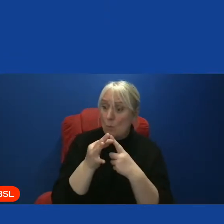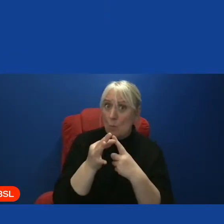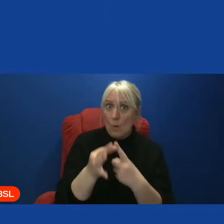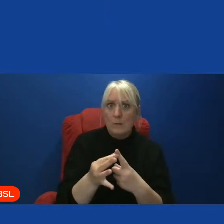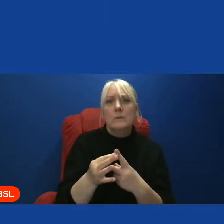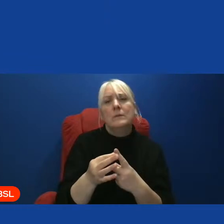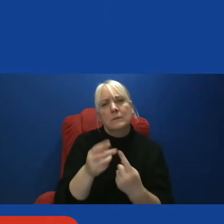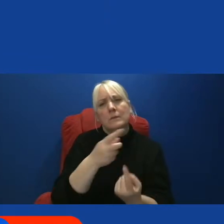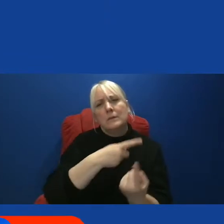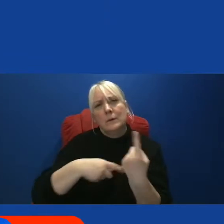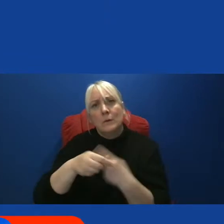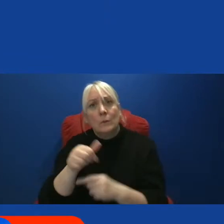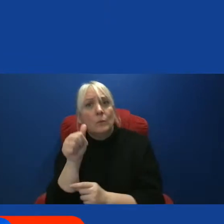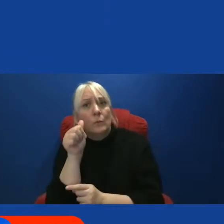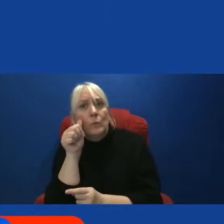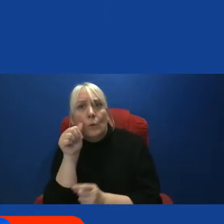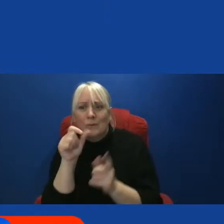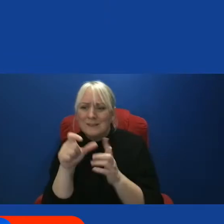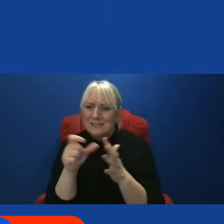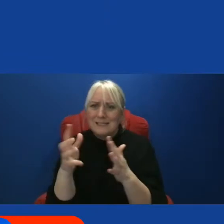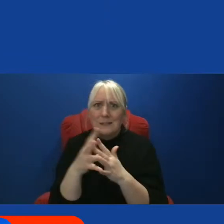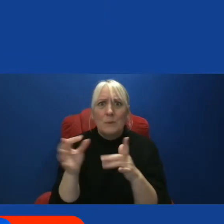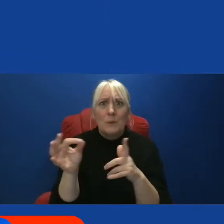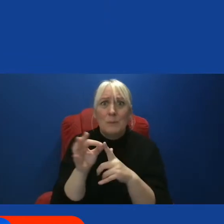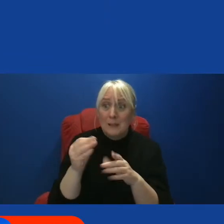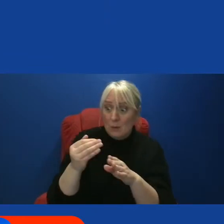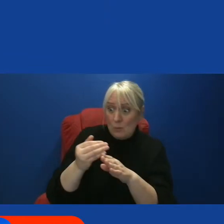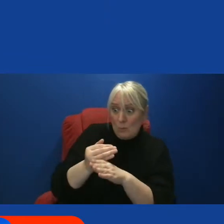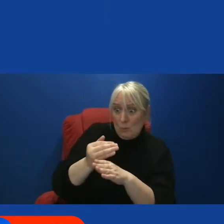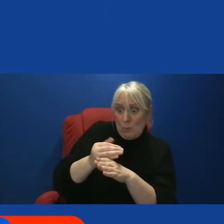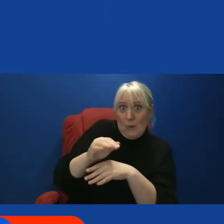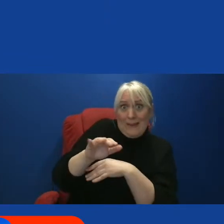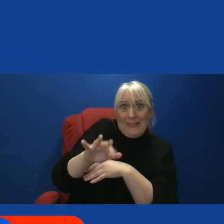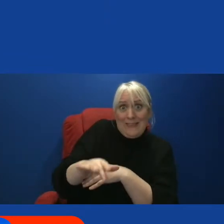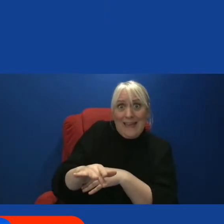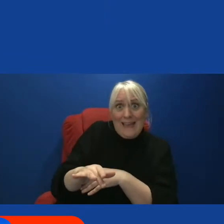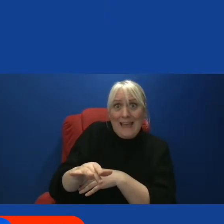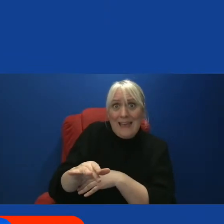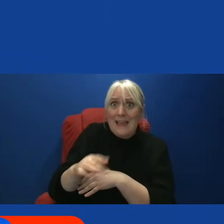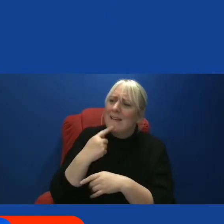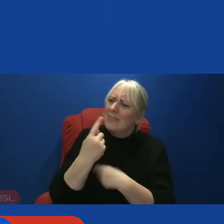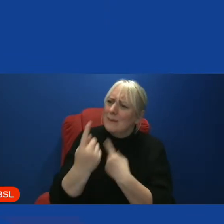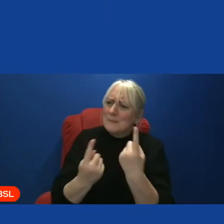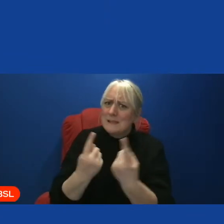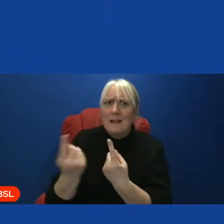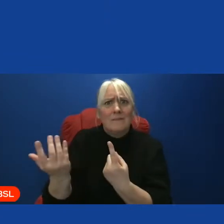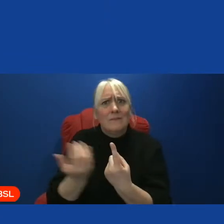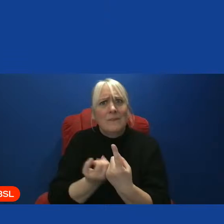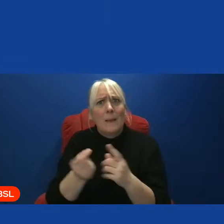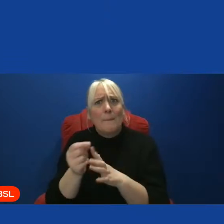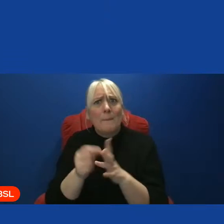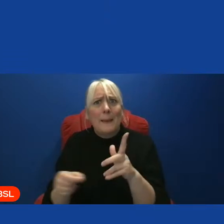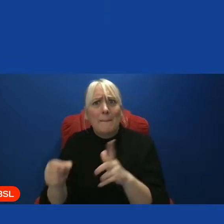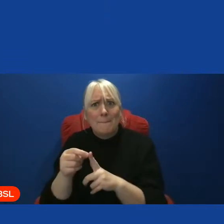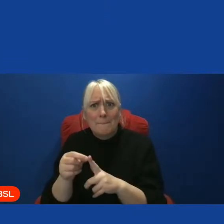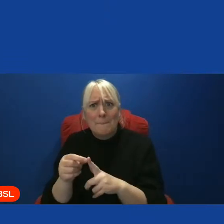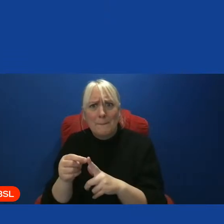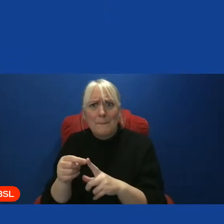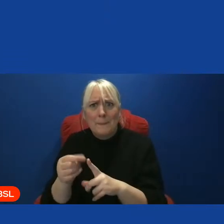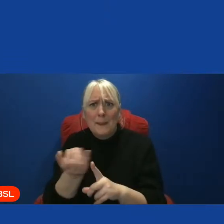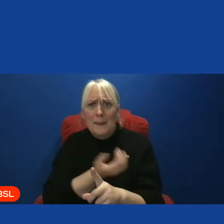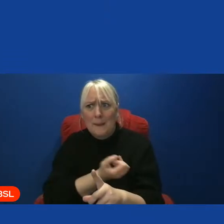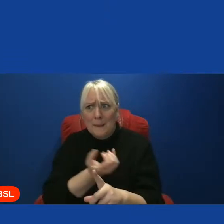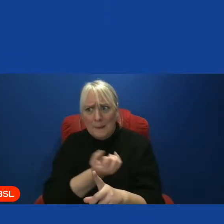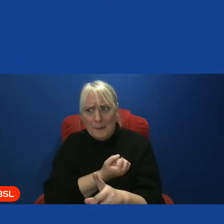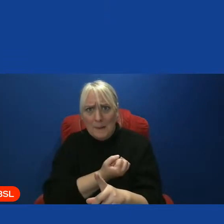know there are workers there who are on PIP themselves, and two, because of having